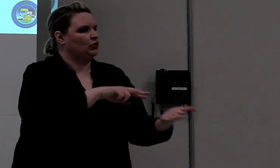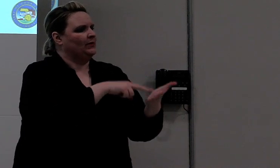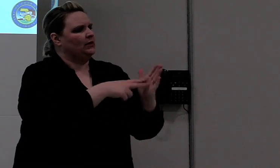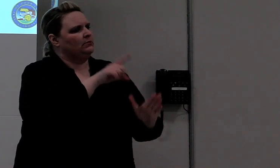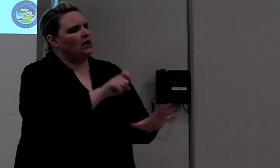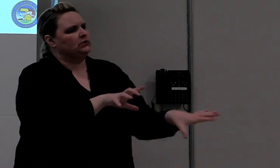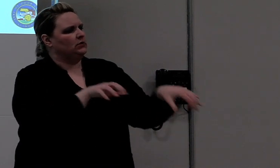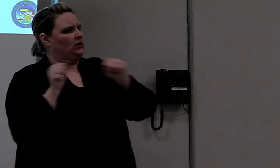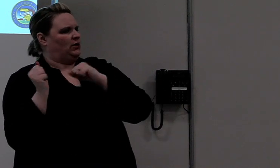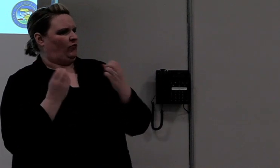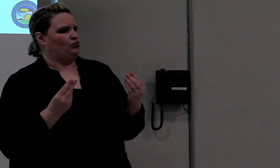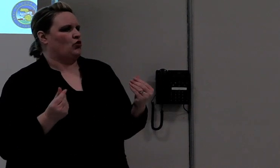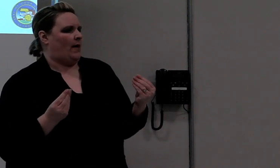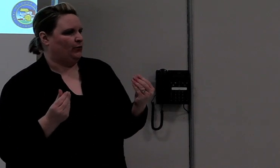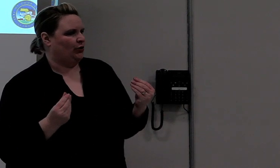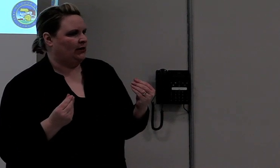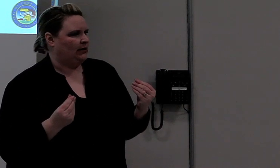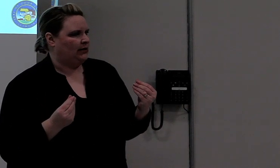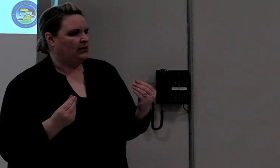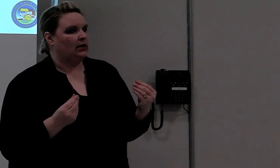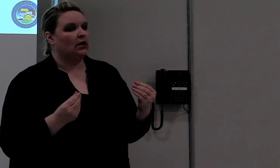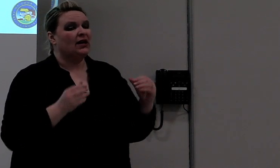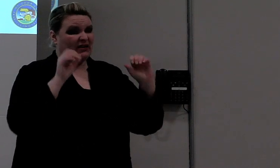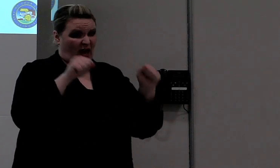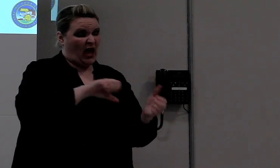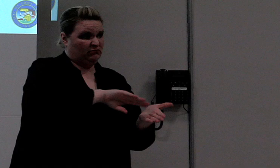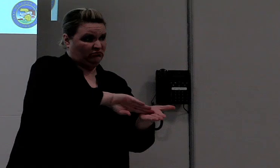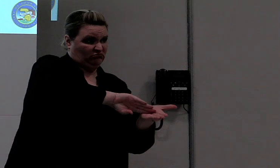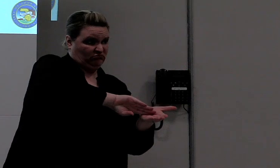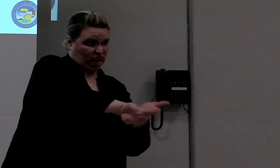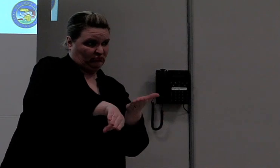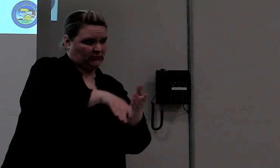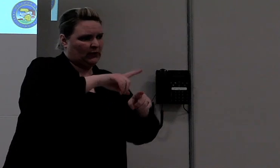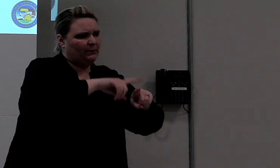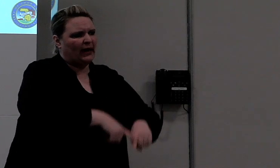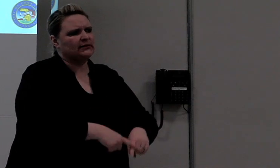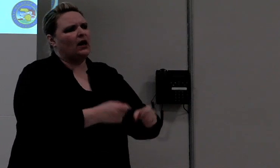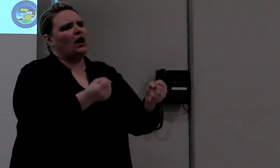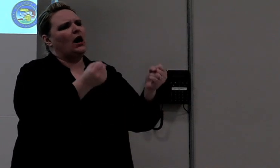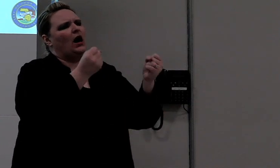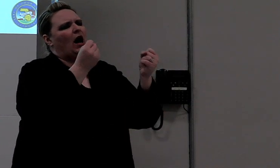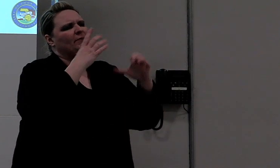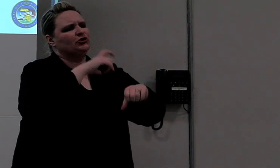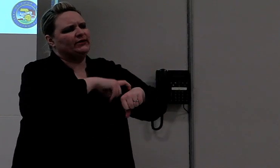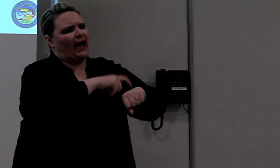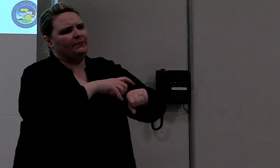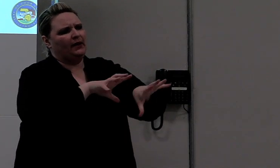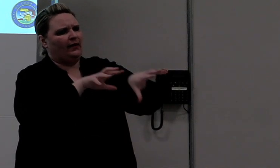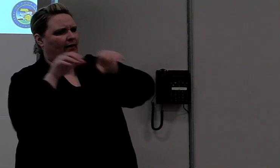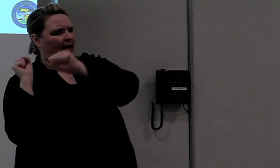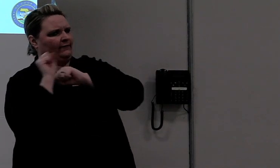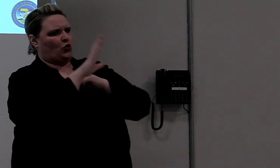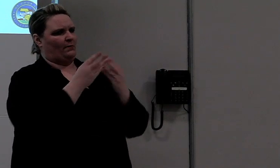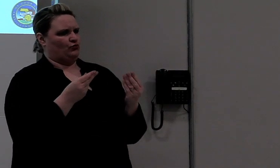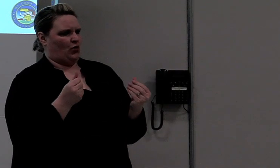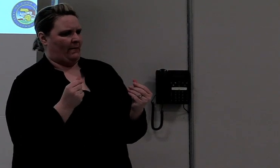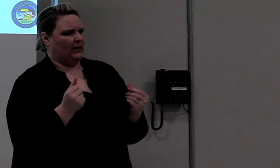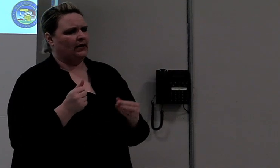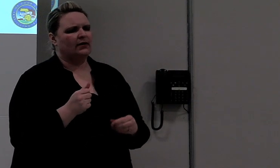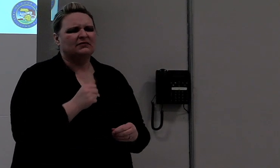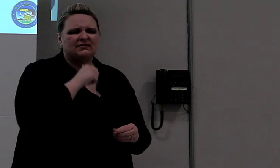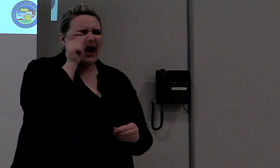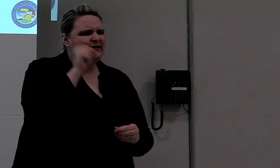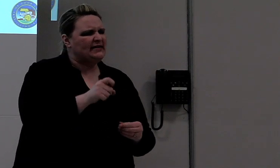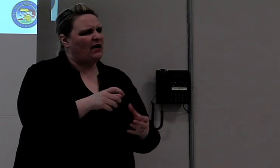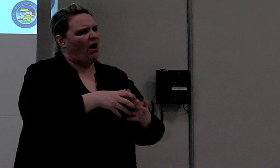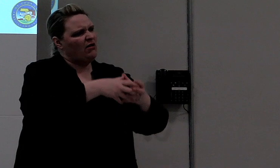your property. We could give relief based on the amount of time that you're out of your property. There's a different level of evidence that has to be